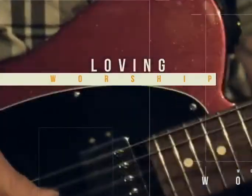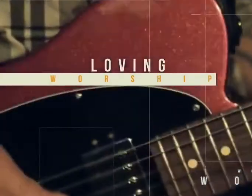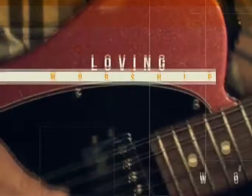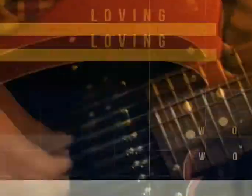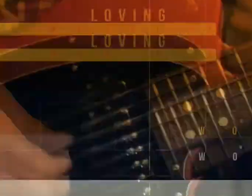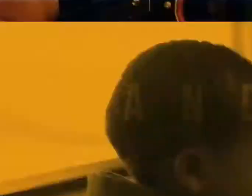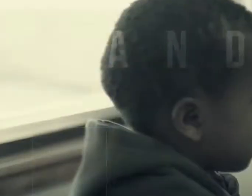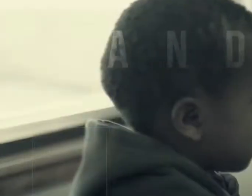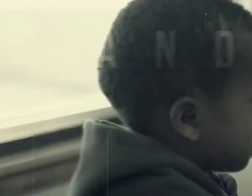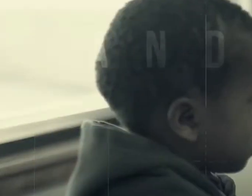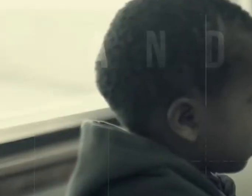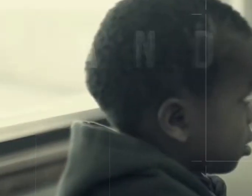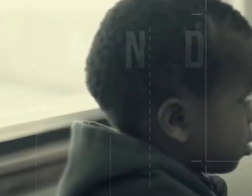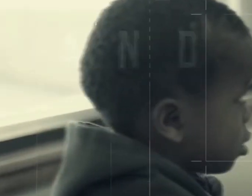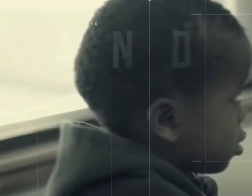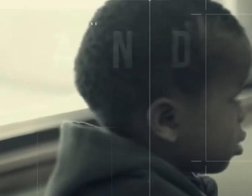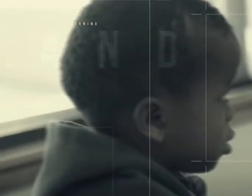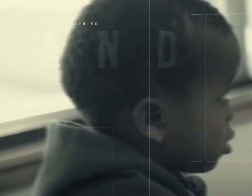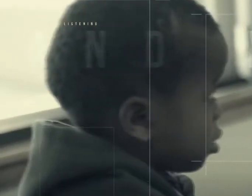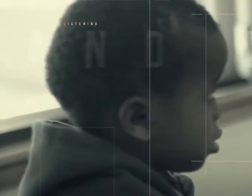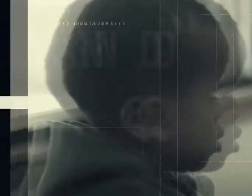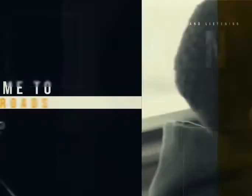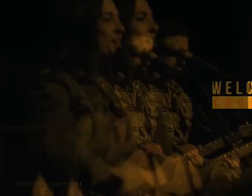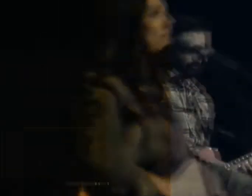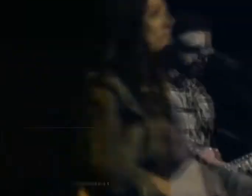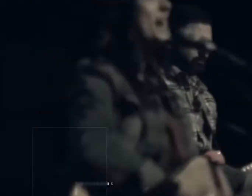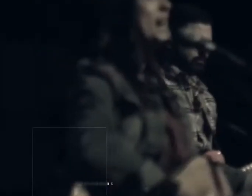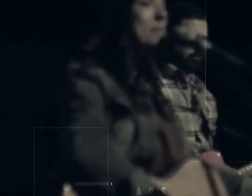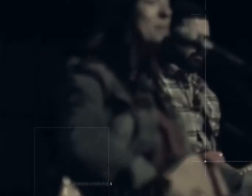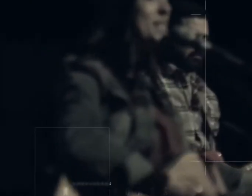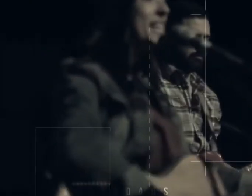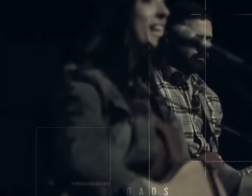Michelle's going to get me. It's been scary.